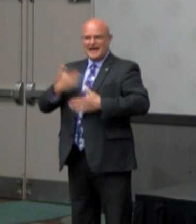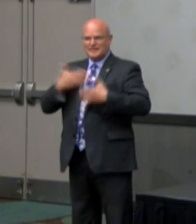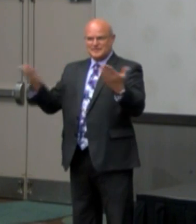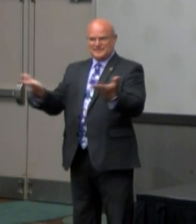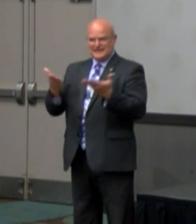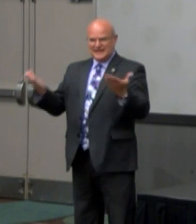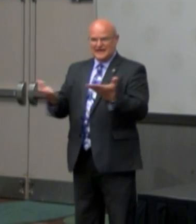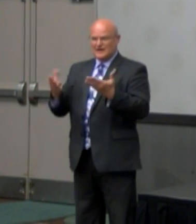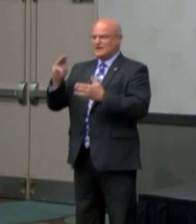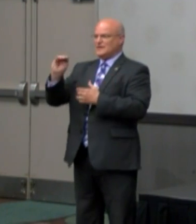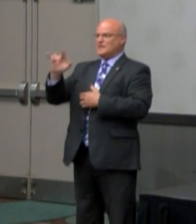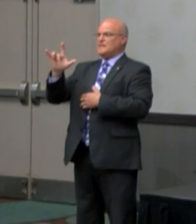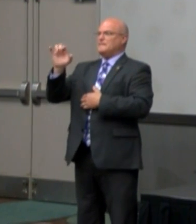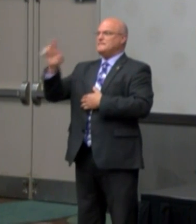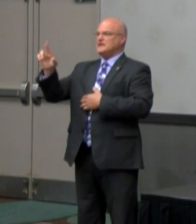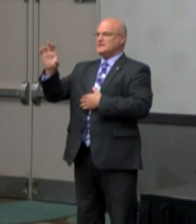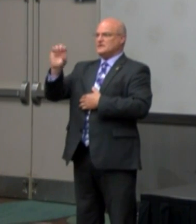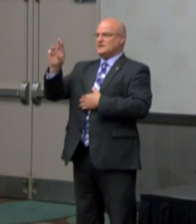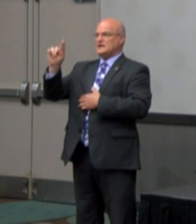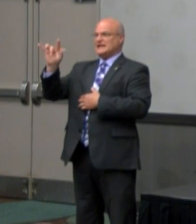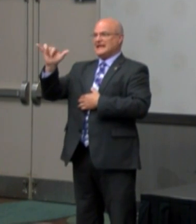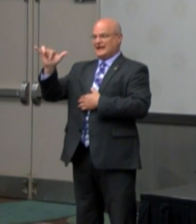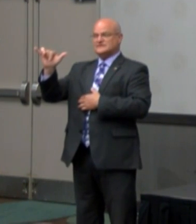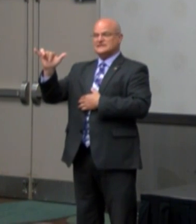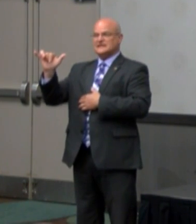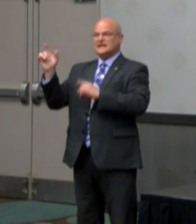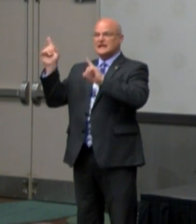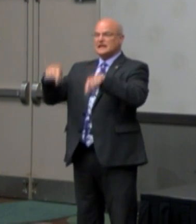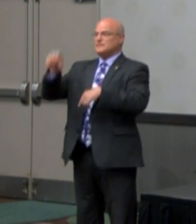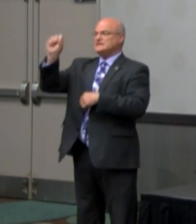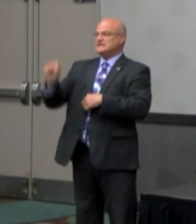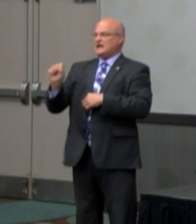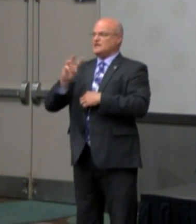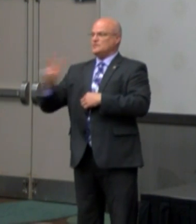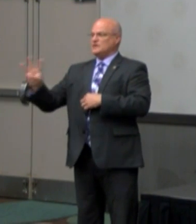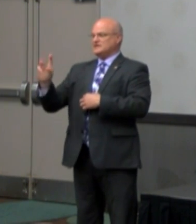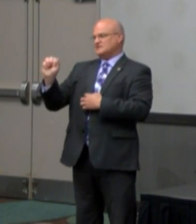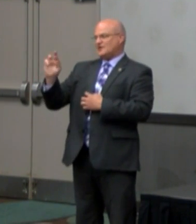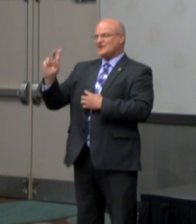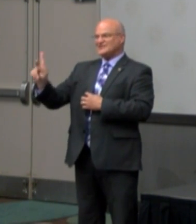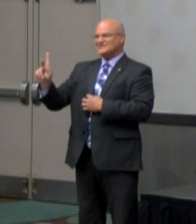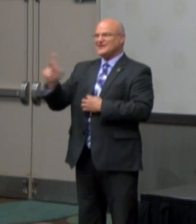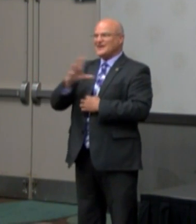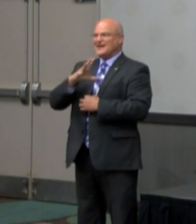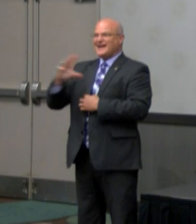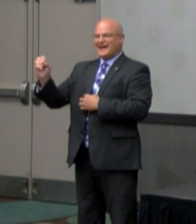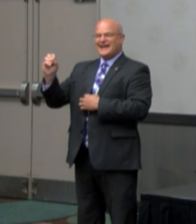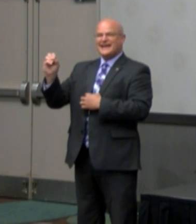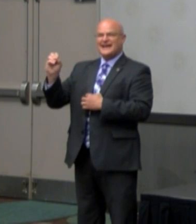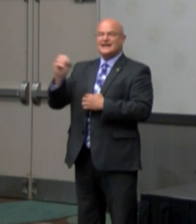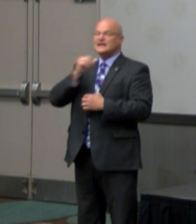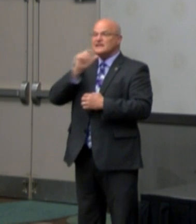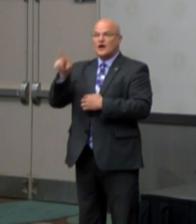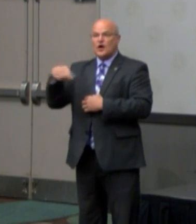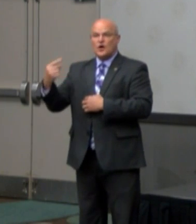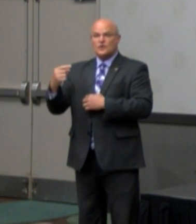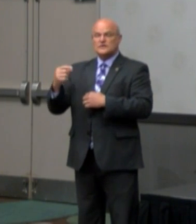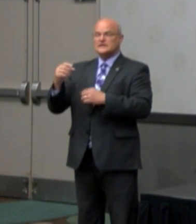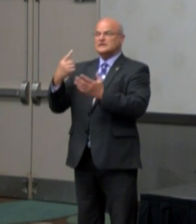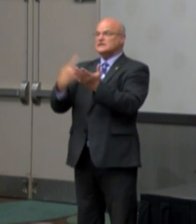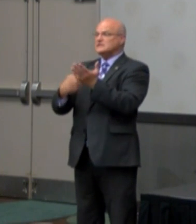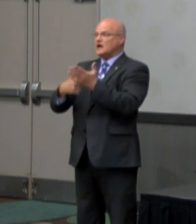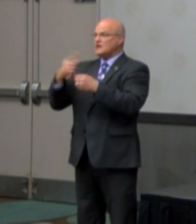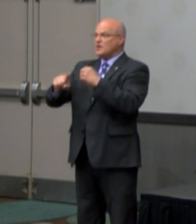be here in Miller County, to come to Southwest Arkansas and to not only talk